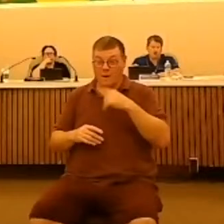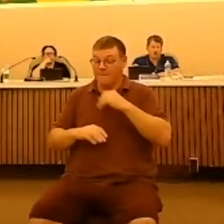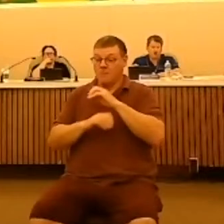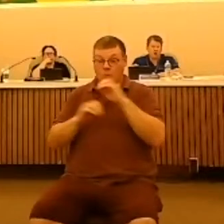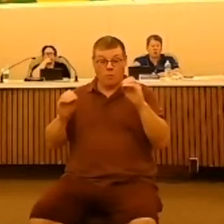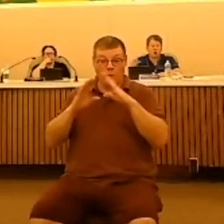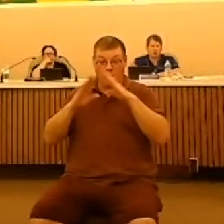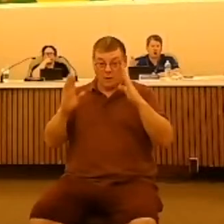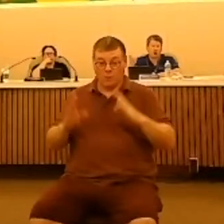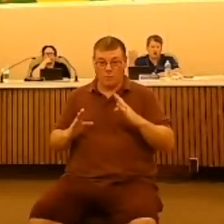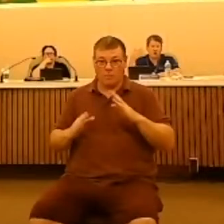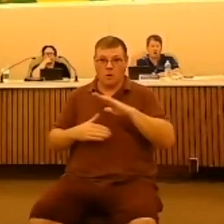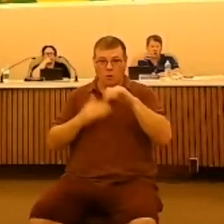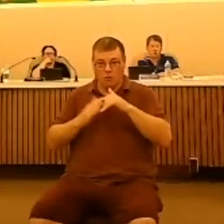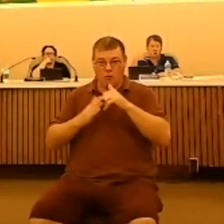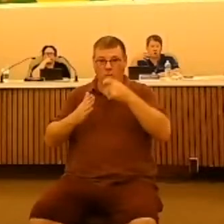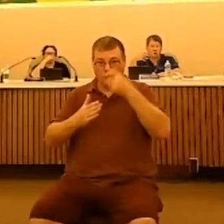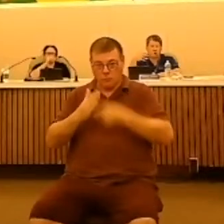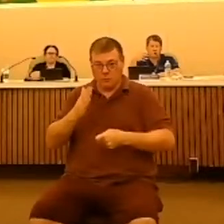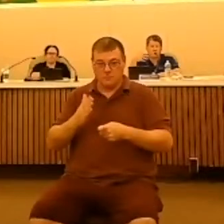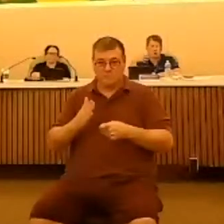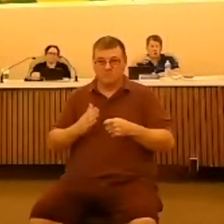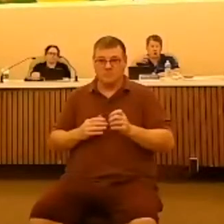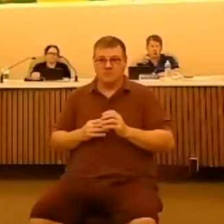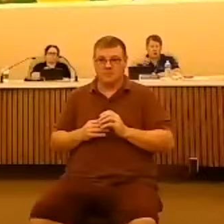them, it's all cost and no